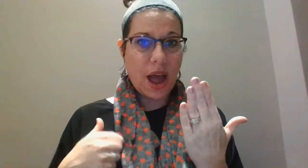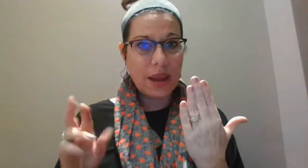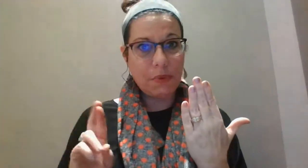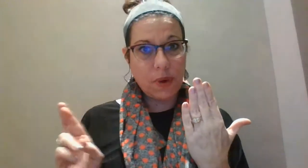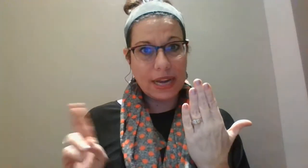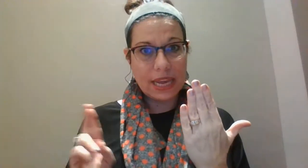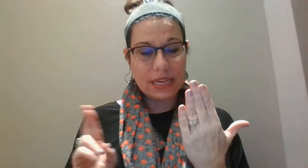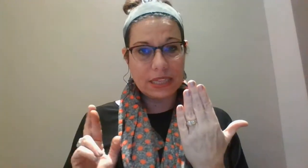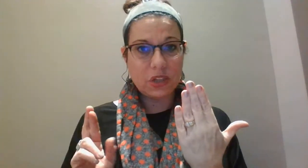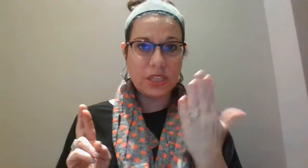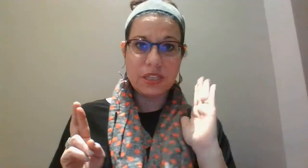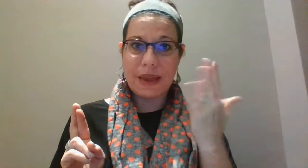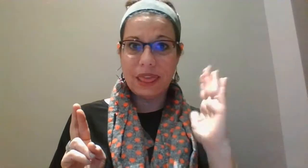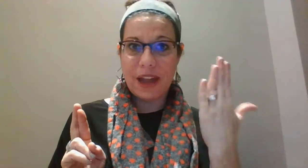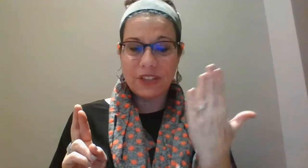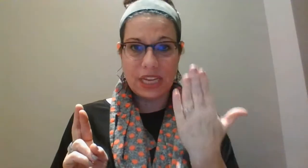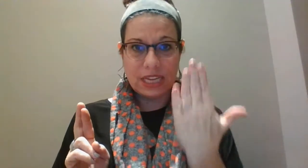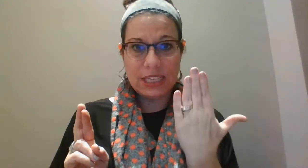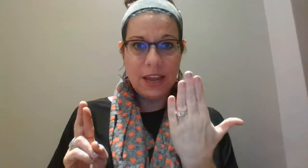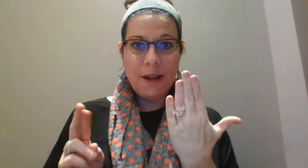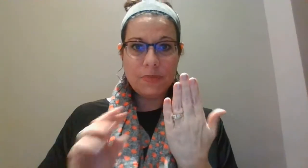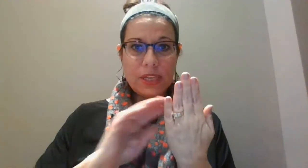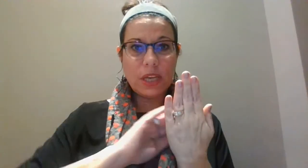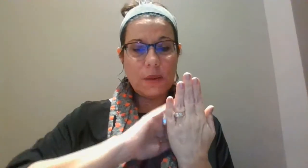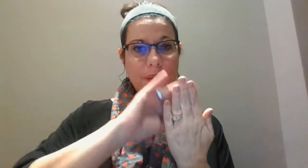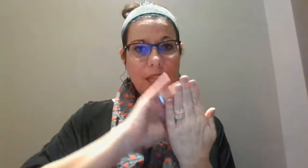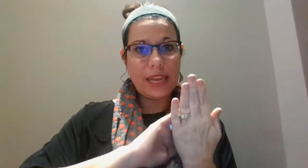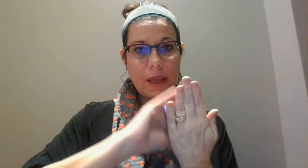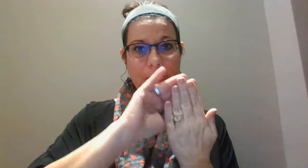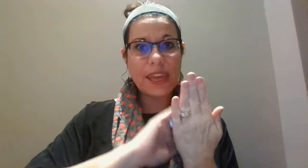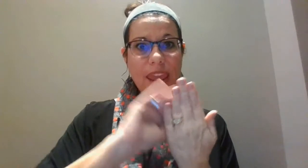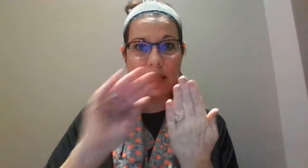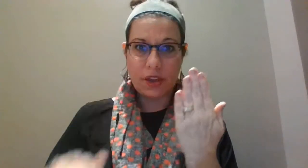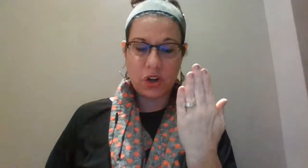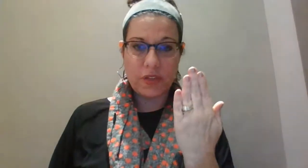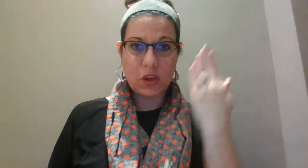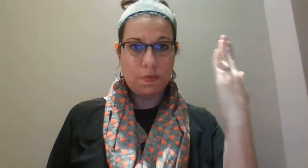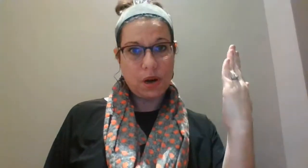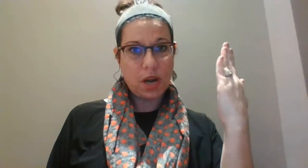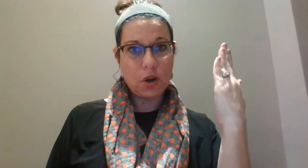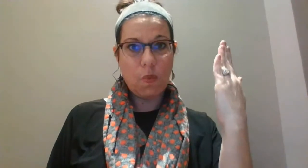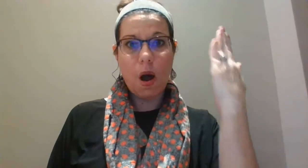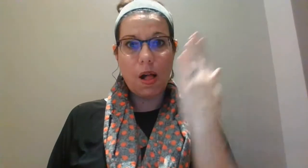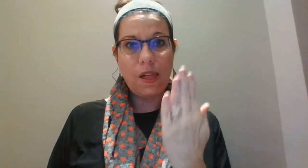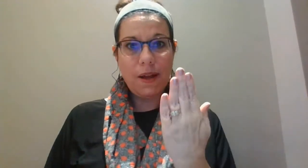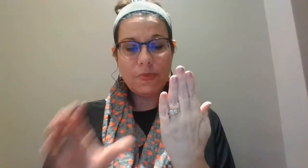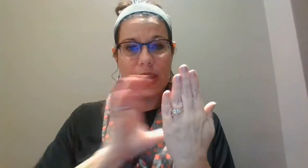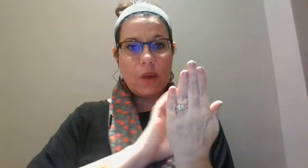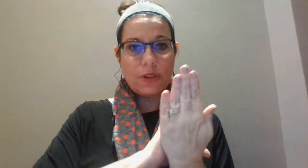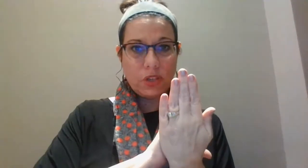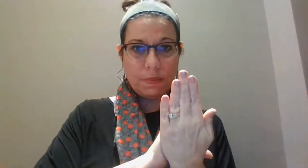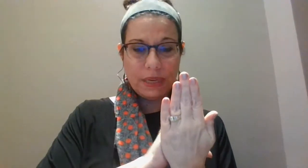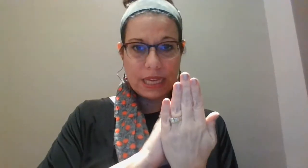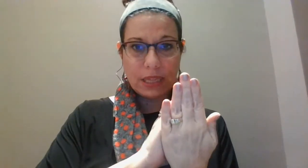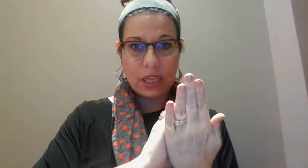I'm right-handed, so this is my left hand, is going to be like the calendar that you put on your wall. And I want you to pretend like you